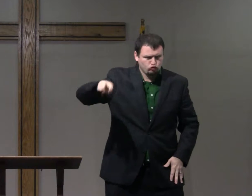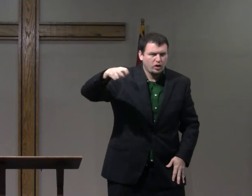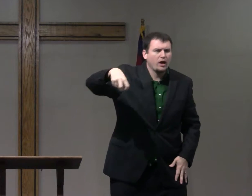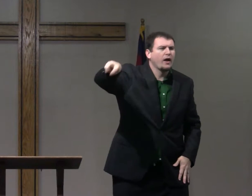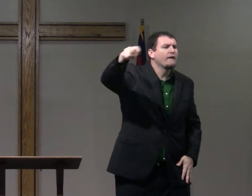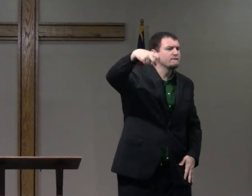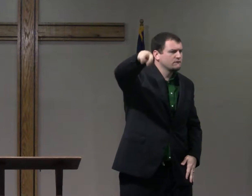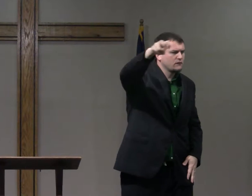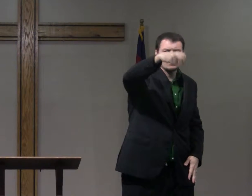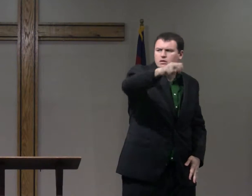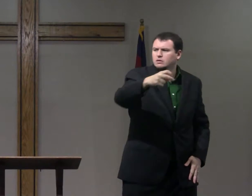Serving, helping others,